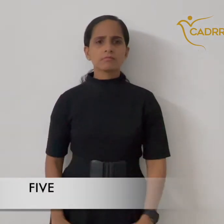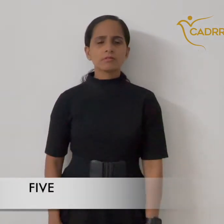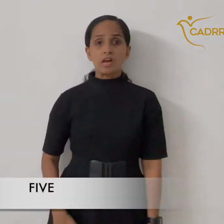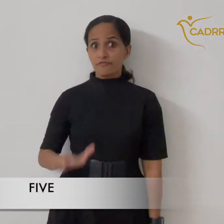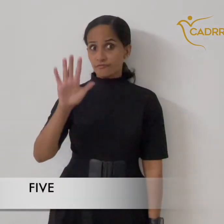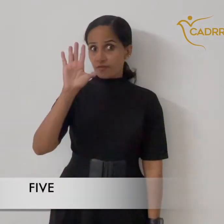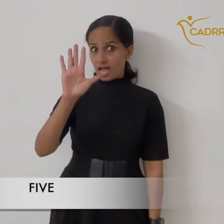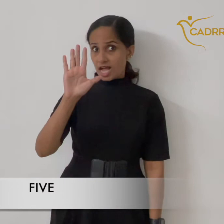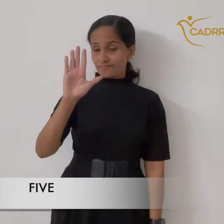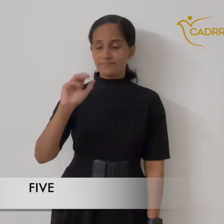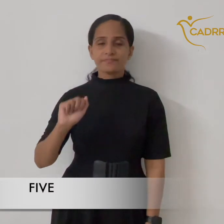5.